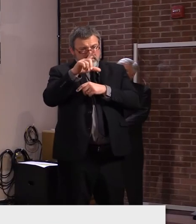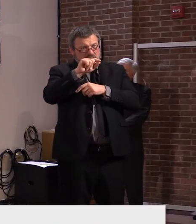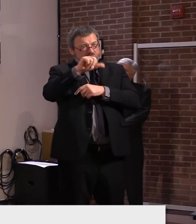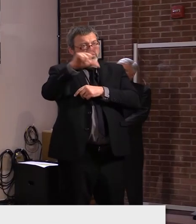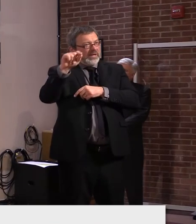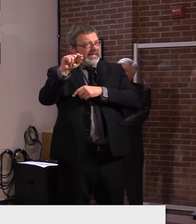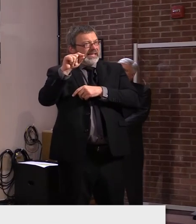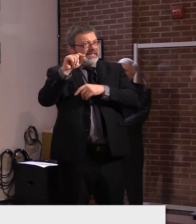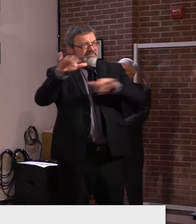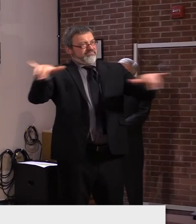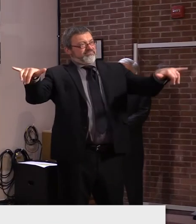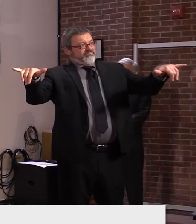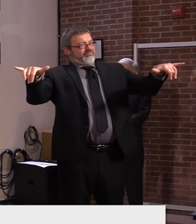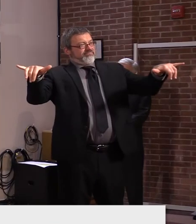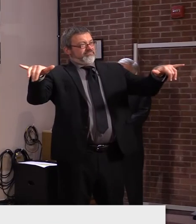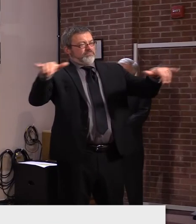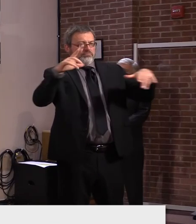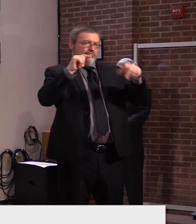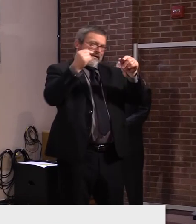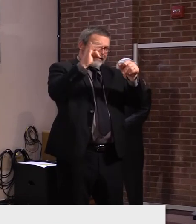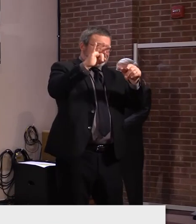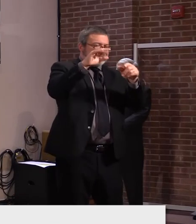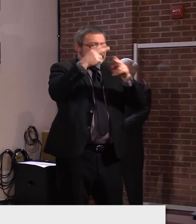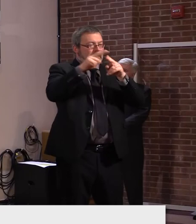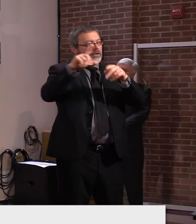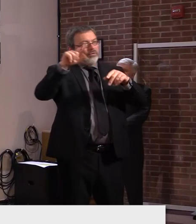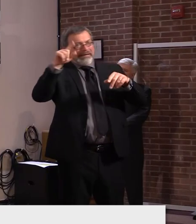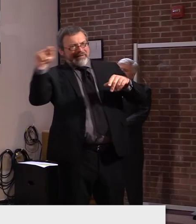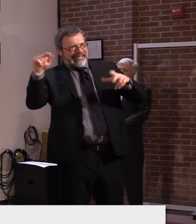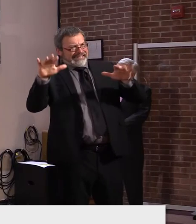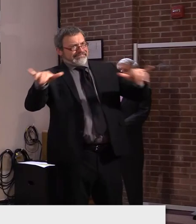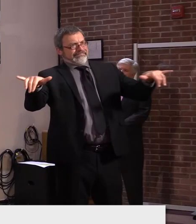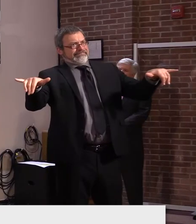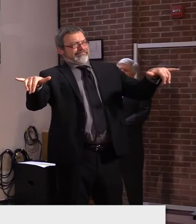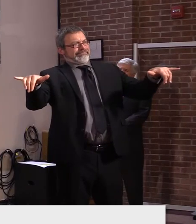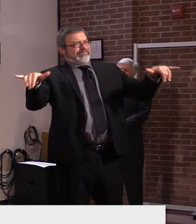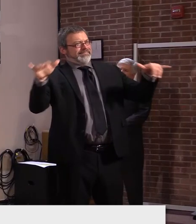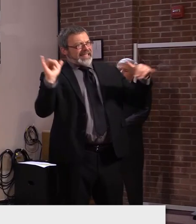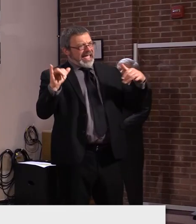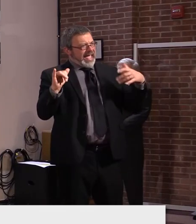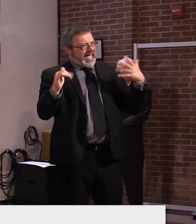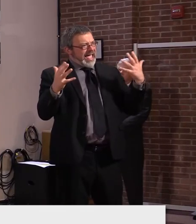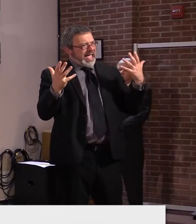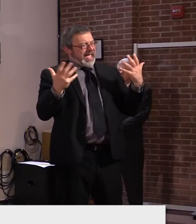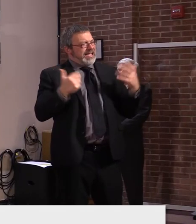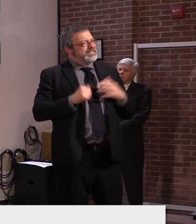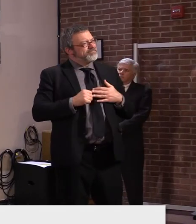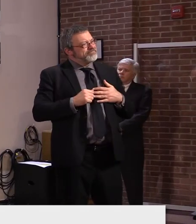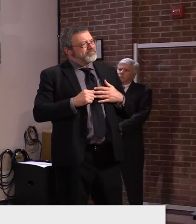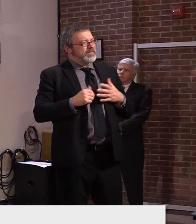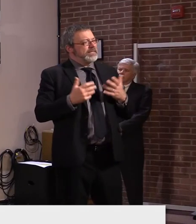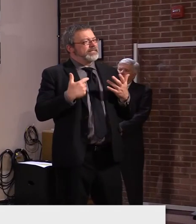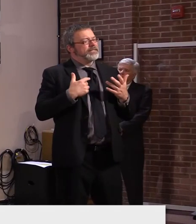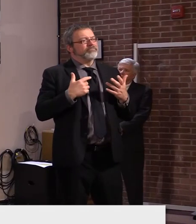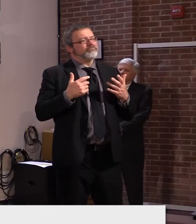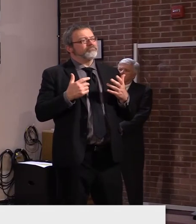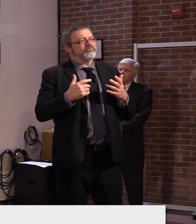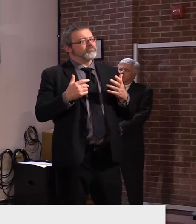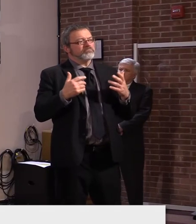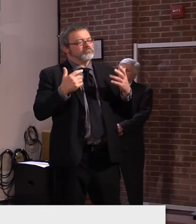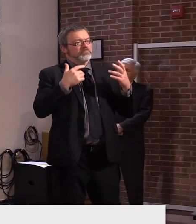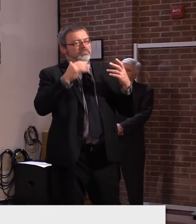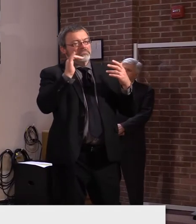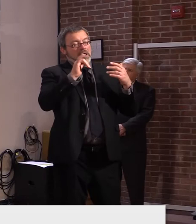that. And it's to a certain extent, I'm not surprised to hear sort of the anecdotal information about these types of